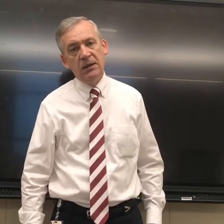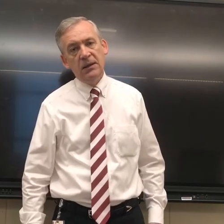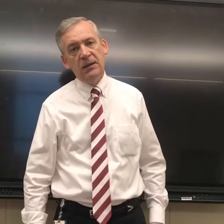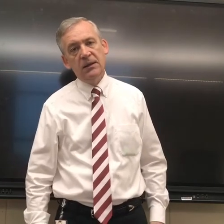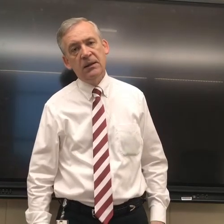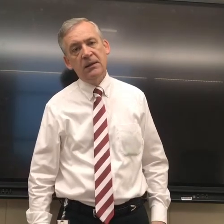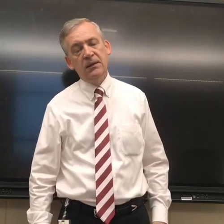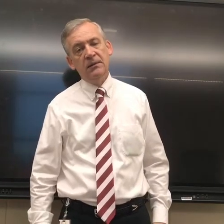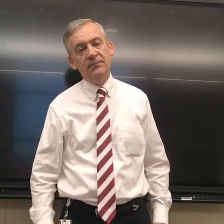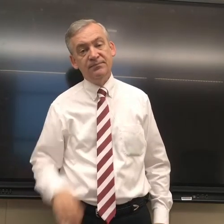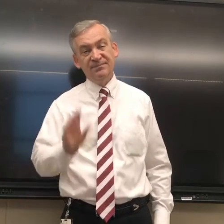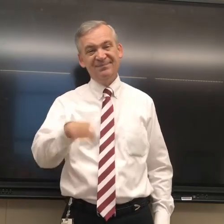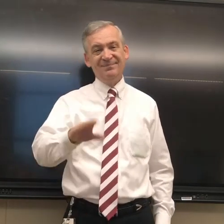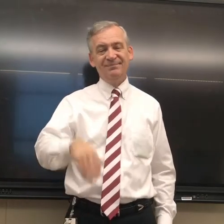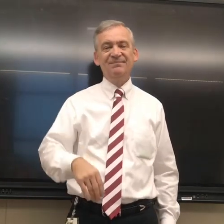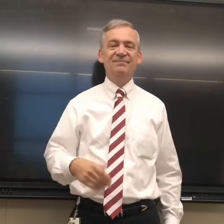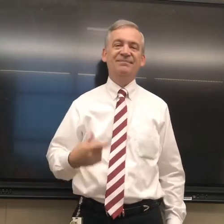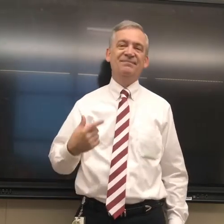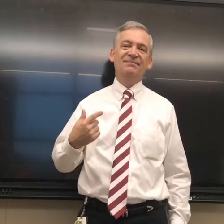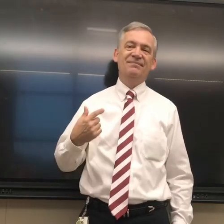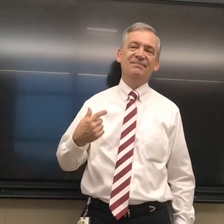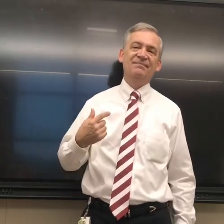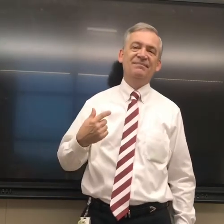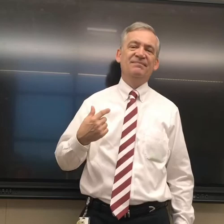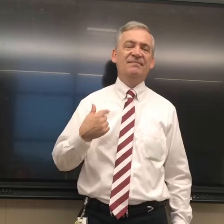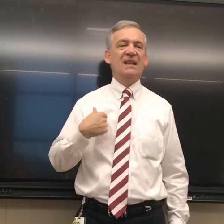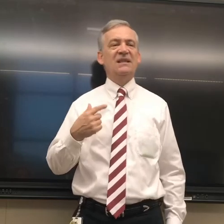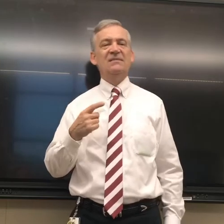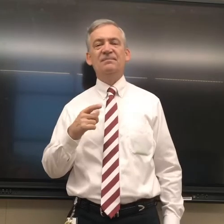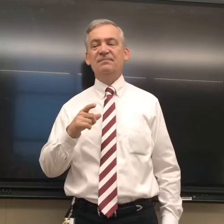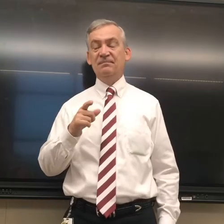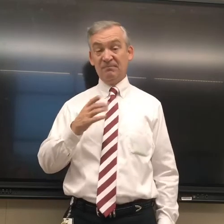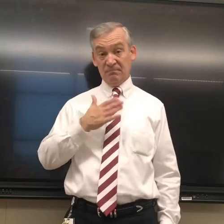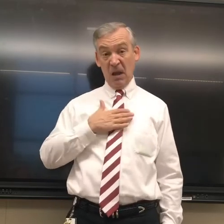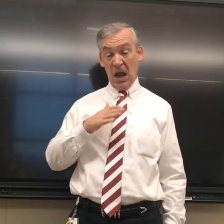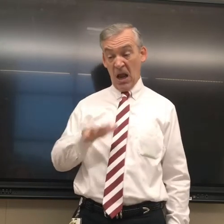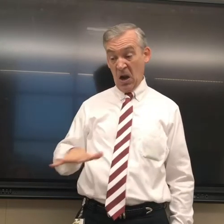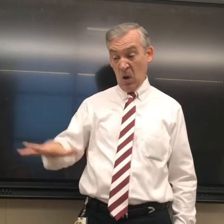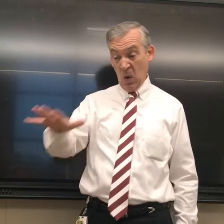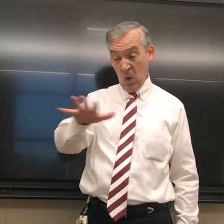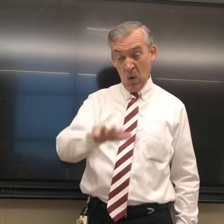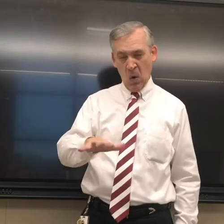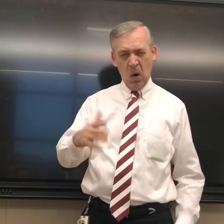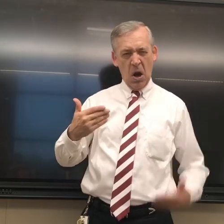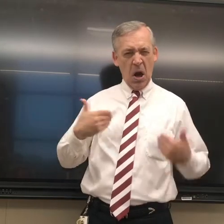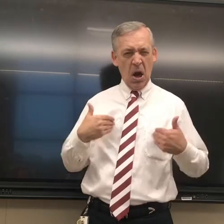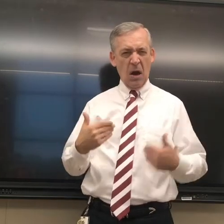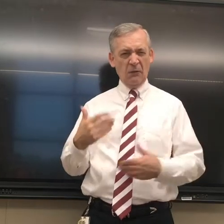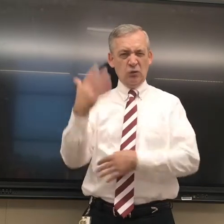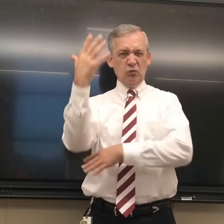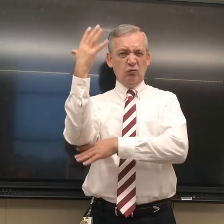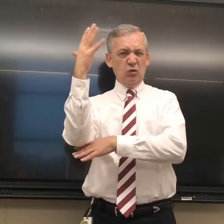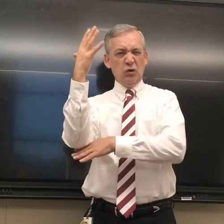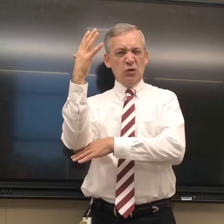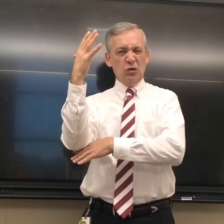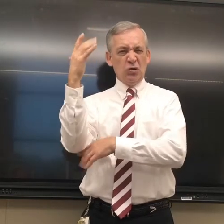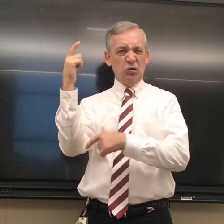I was loafing under the great oak tree in our yard, deep in some reverie, which I have now